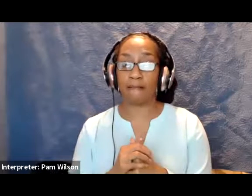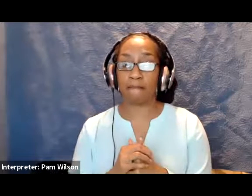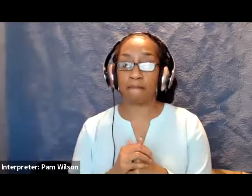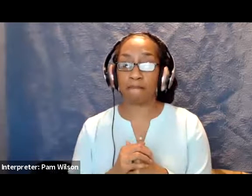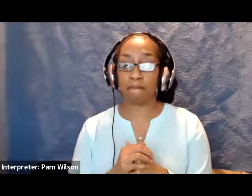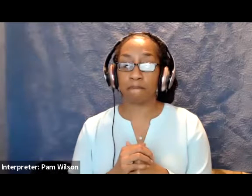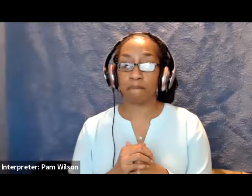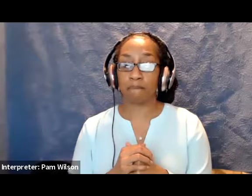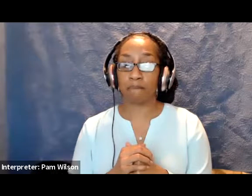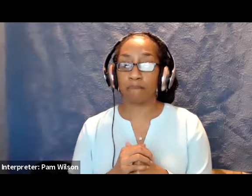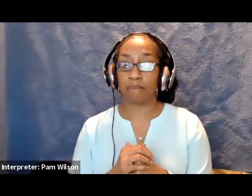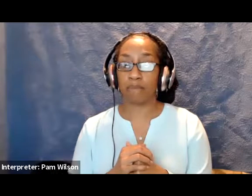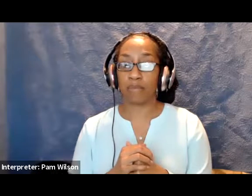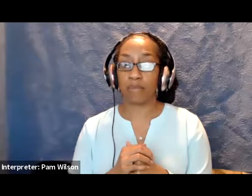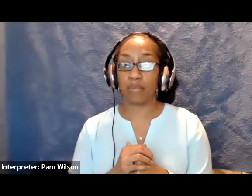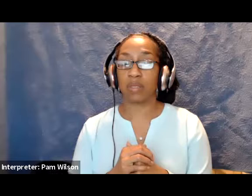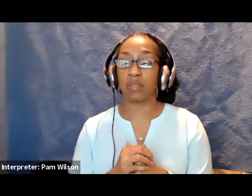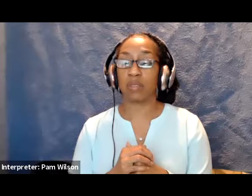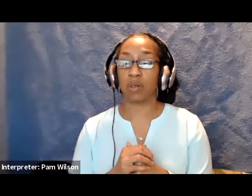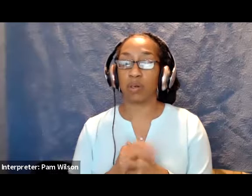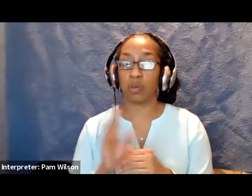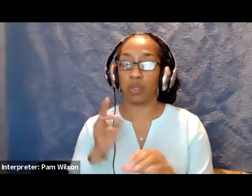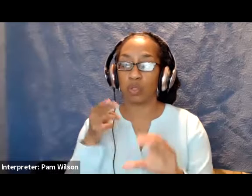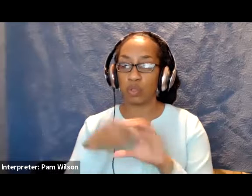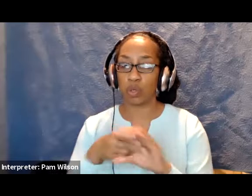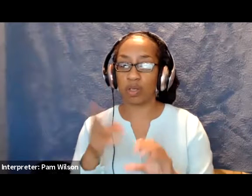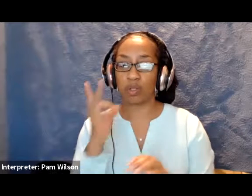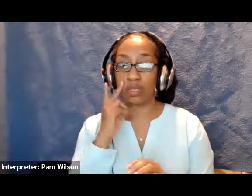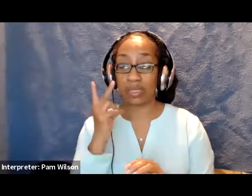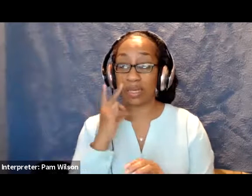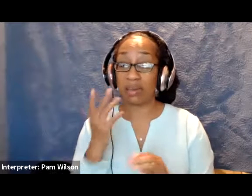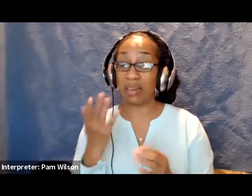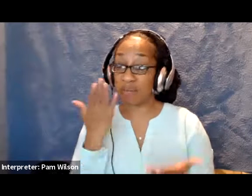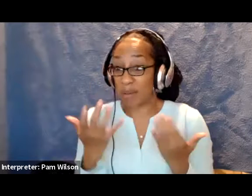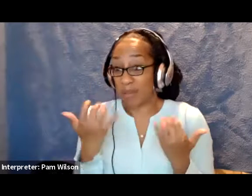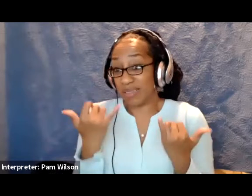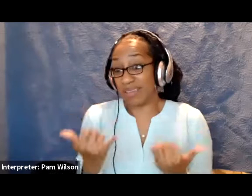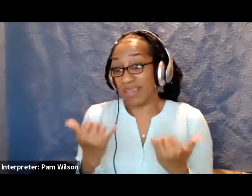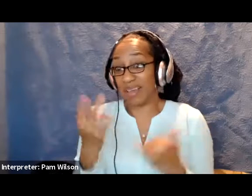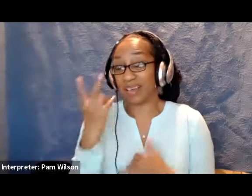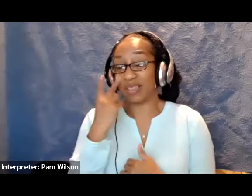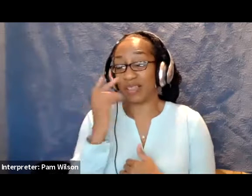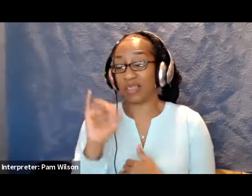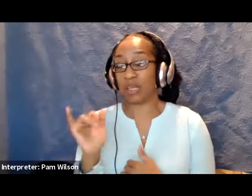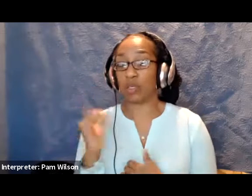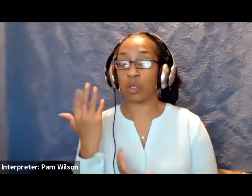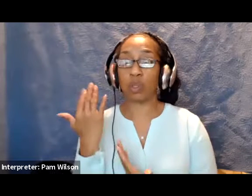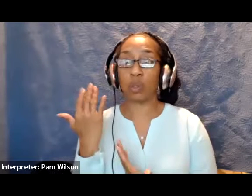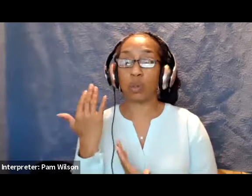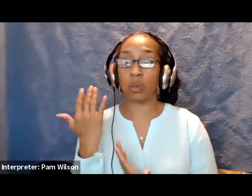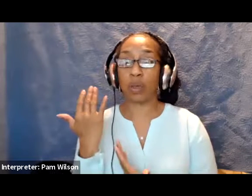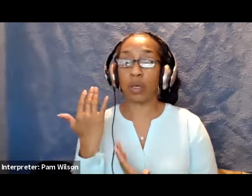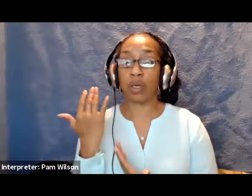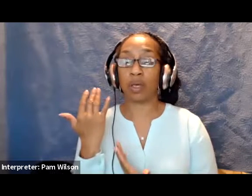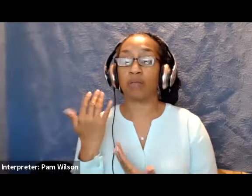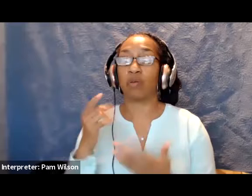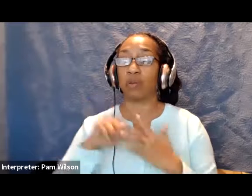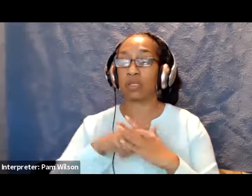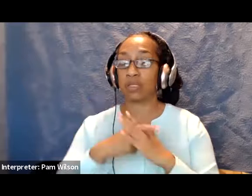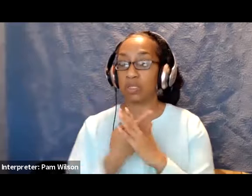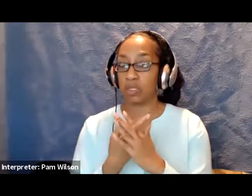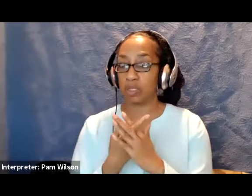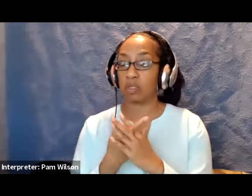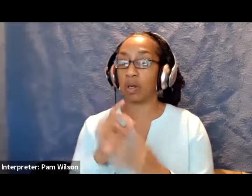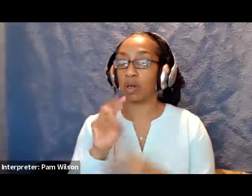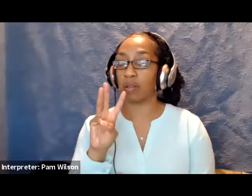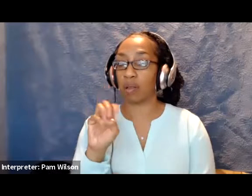And this is what you're often going to see. You may have seen this today. Please wait for the host to start the webinar. At